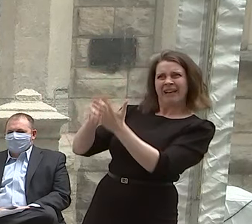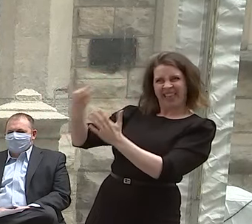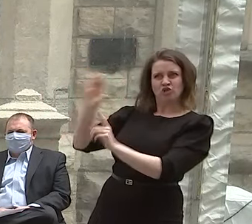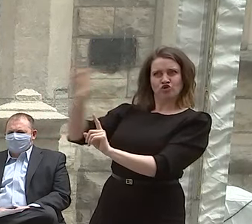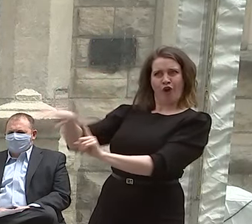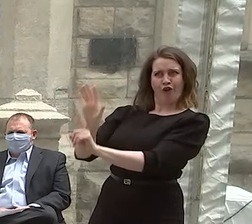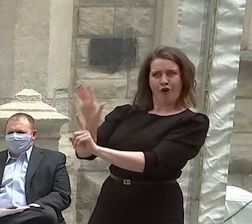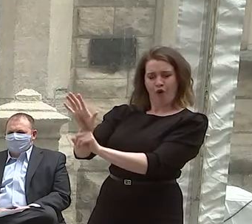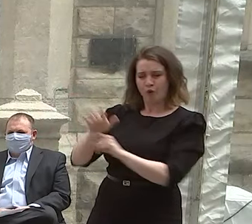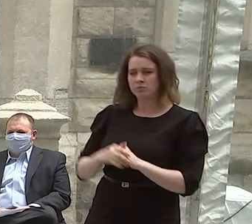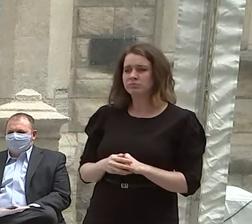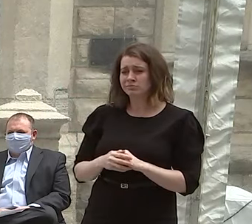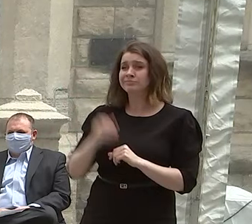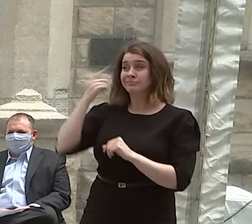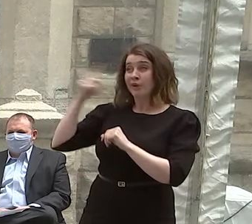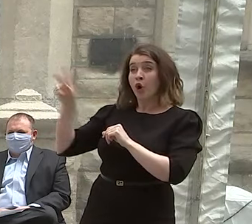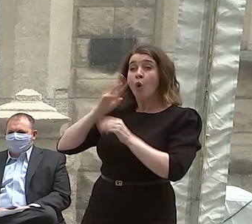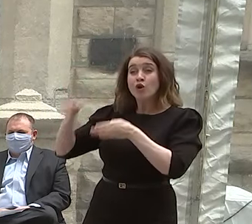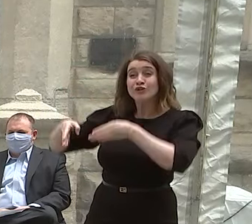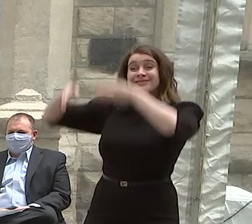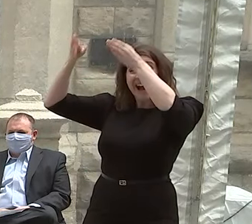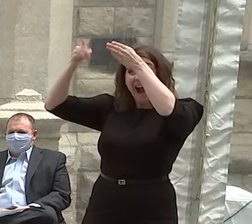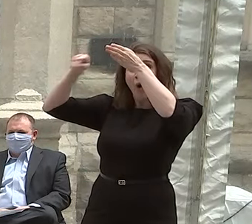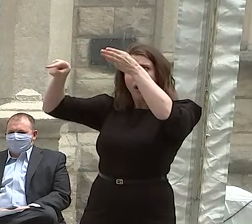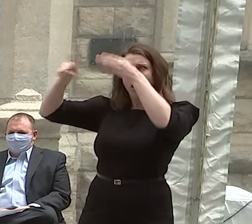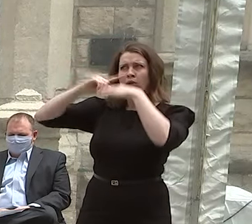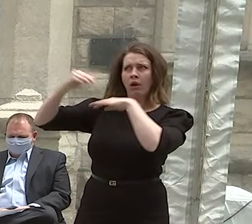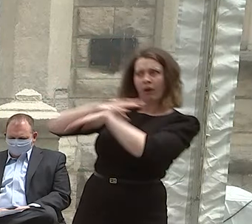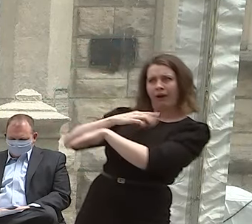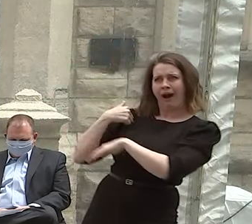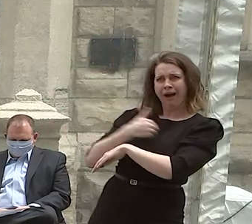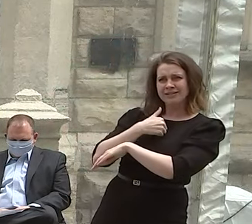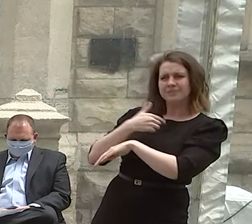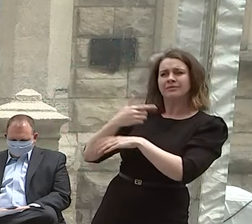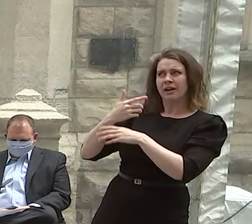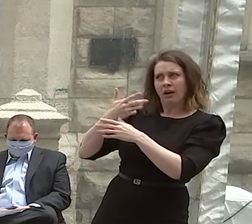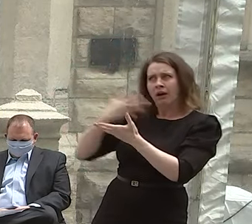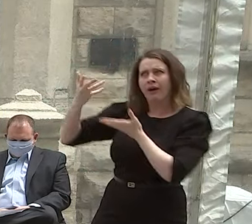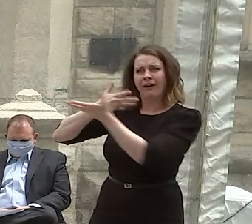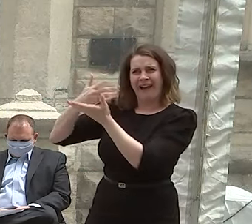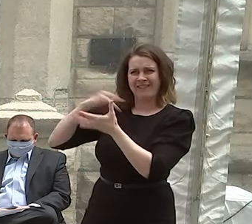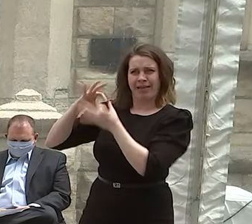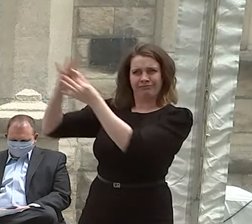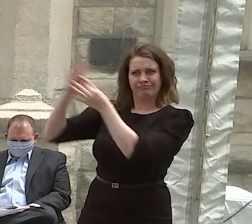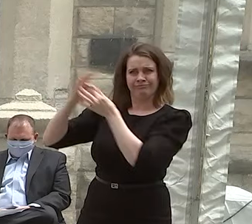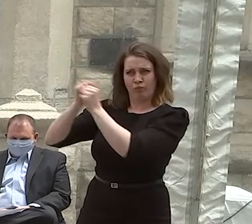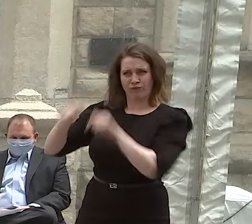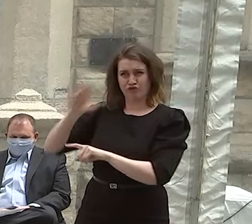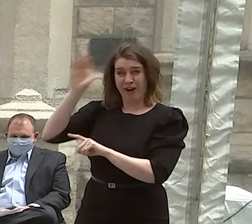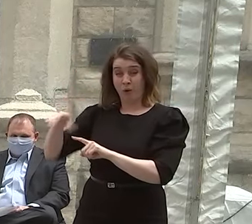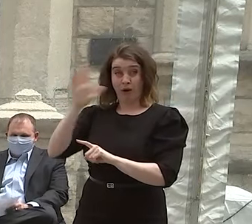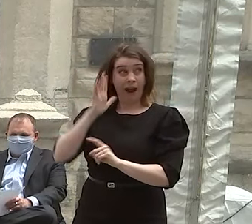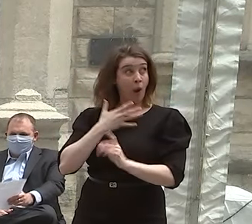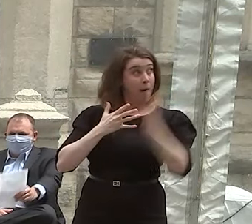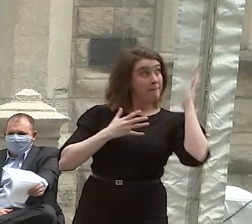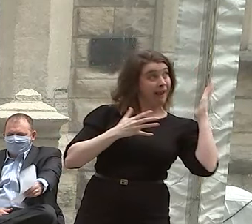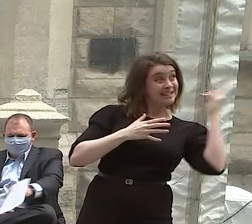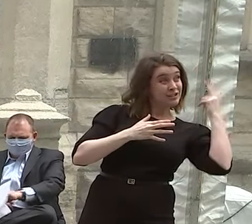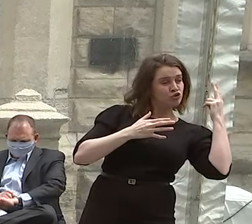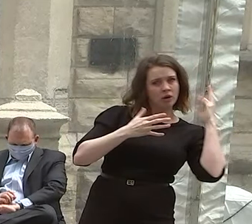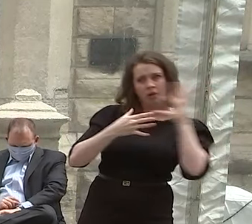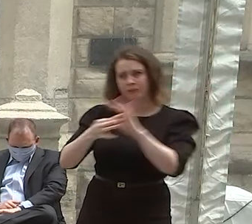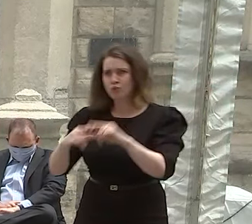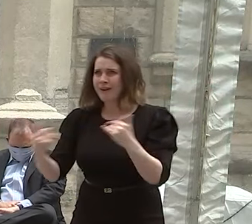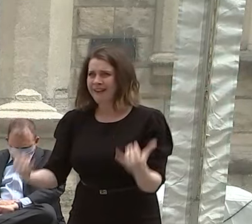shaped around the water tower, it has also shaped us, bridging our past and our present, and guiding